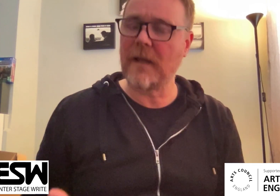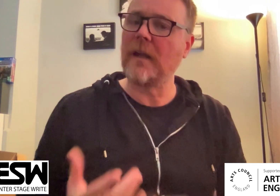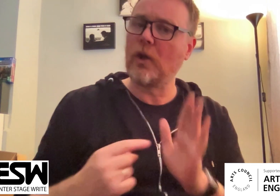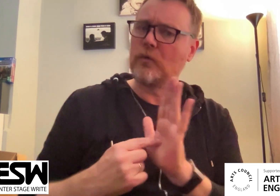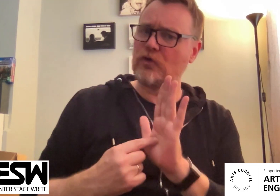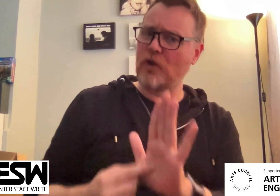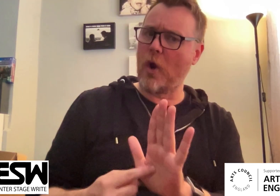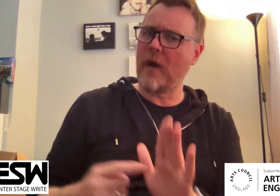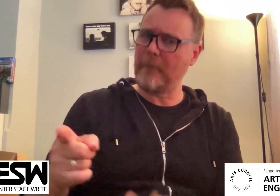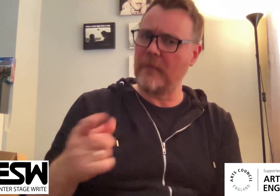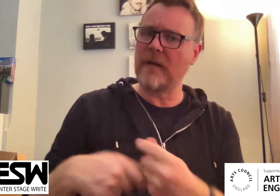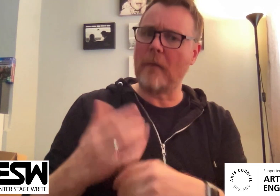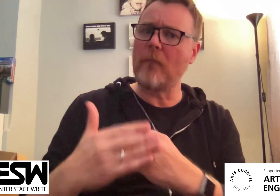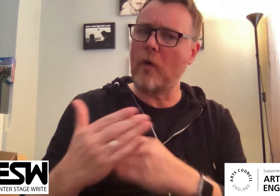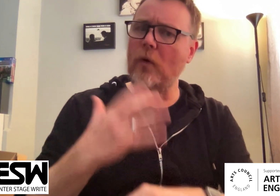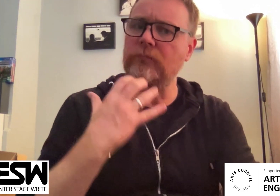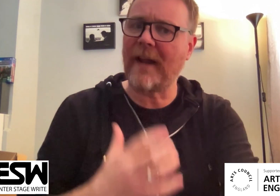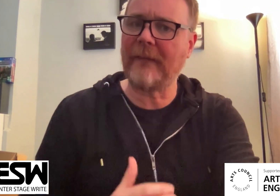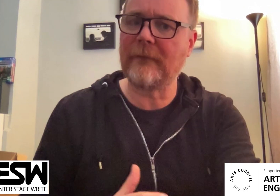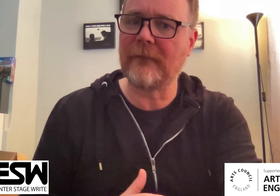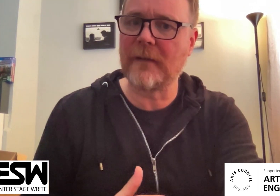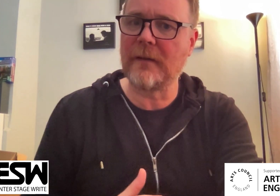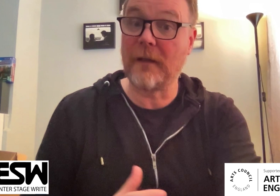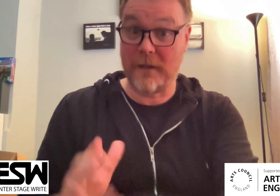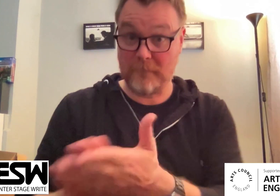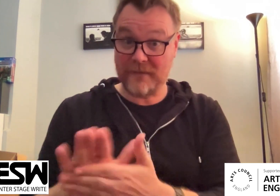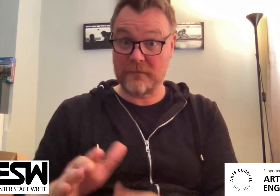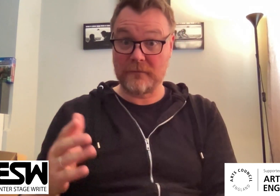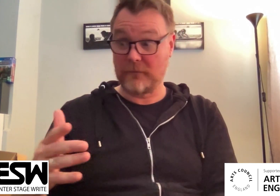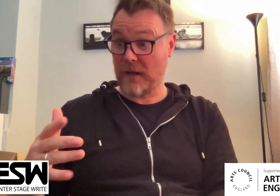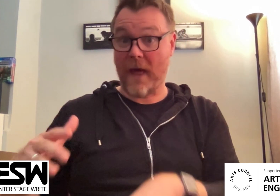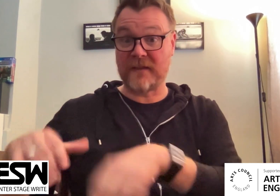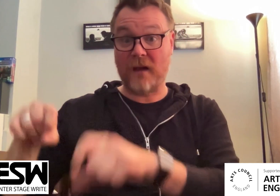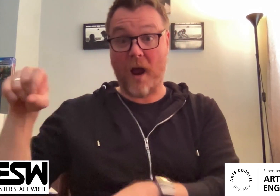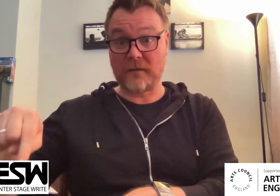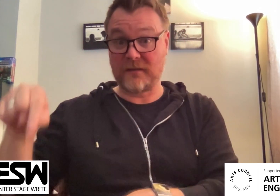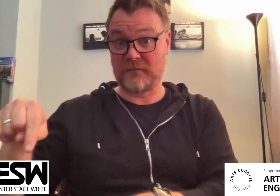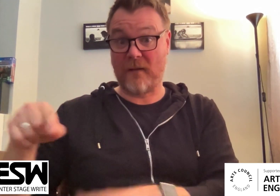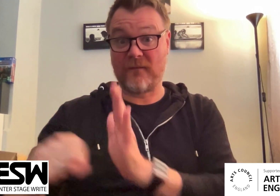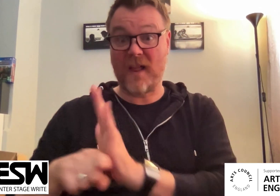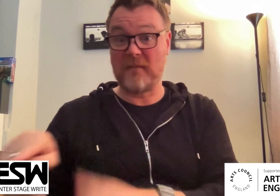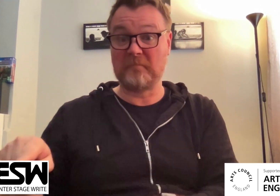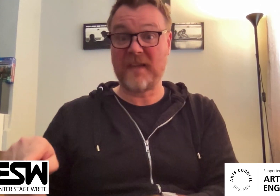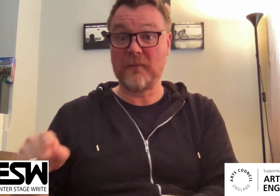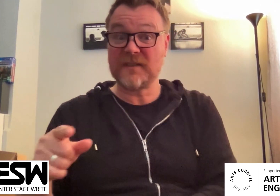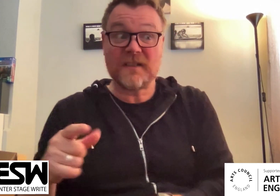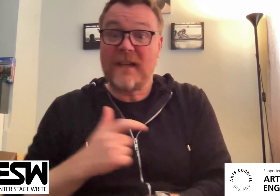And it shows him throughout the film getting more and more brave. So at the start of the film, he's a nervous, terrified